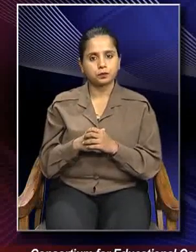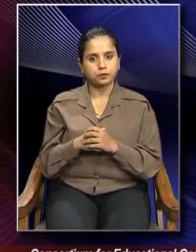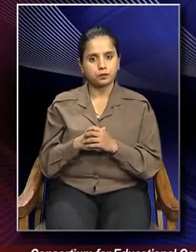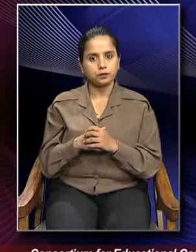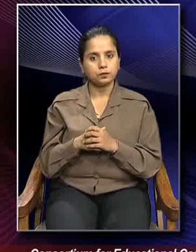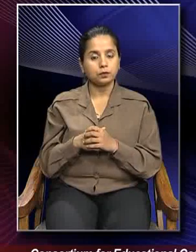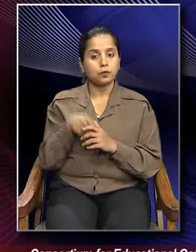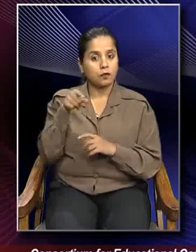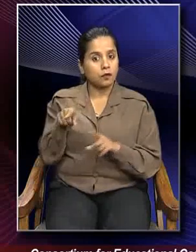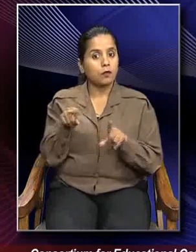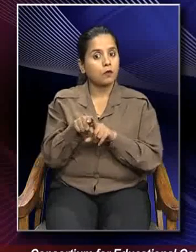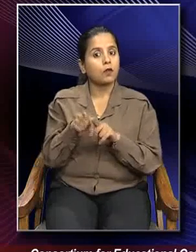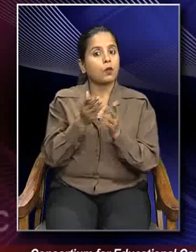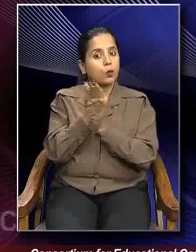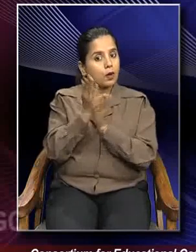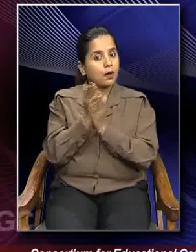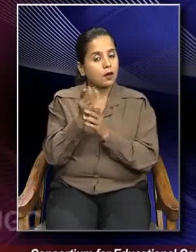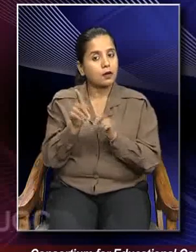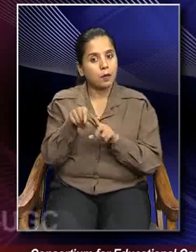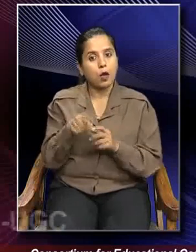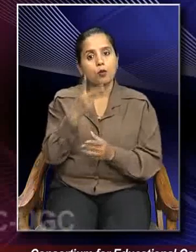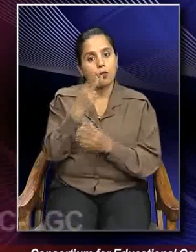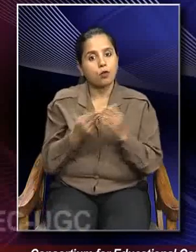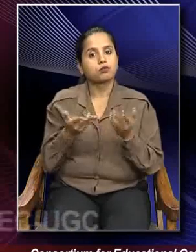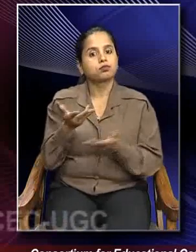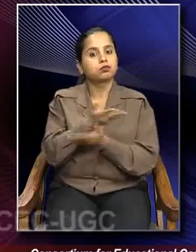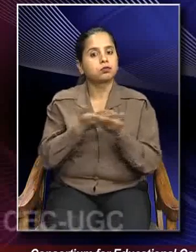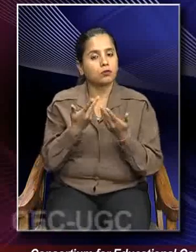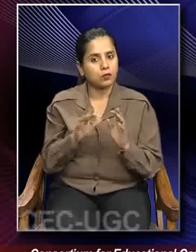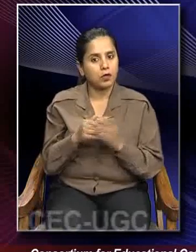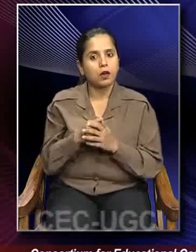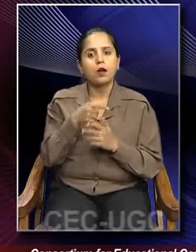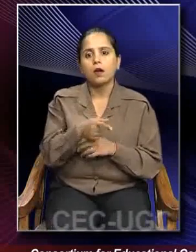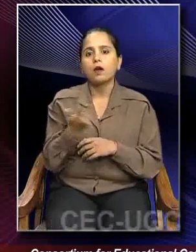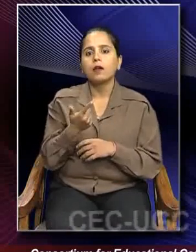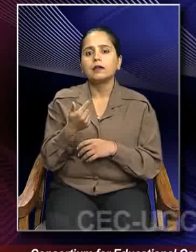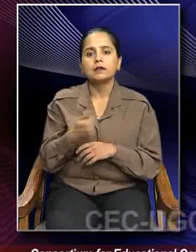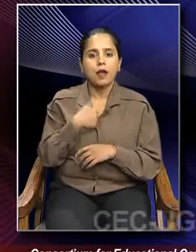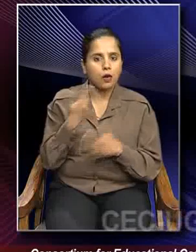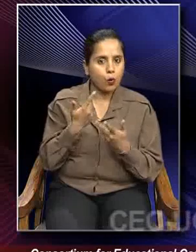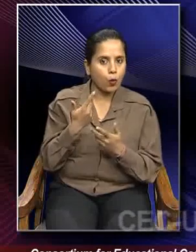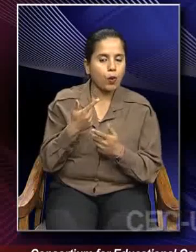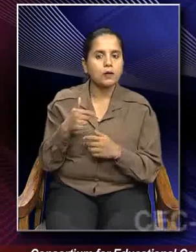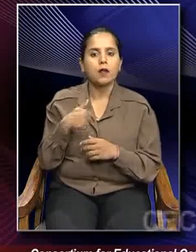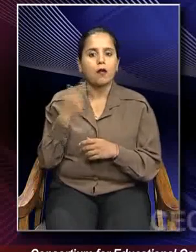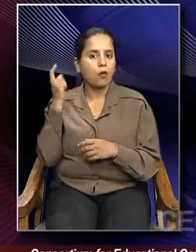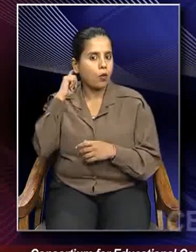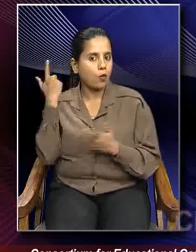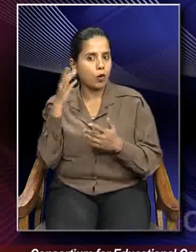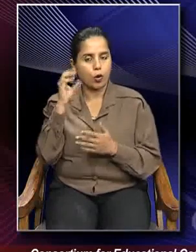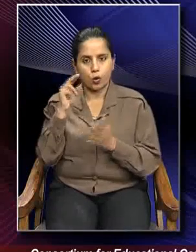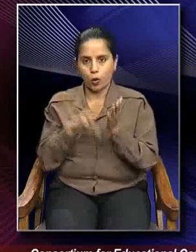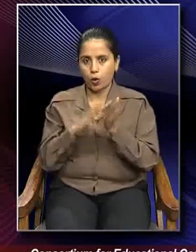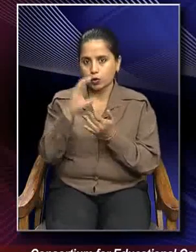And in this way they have both discussed what is the self, what is the consciousness,